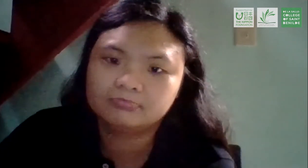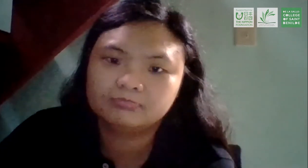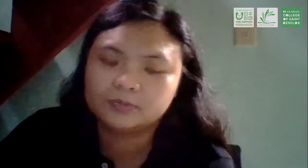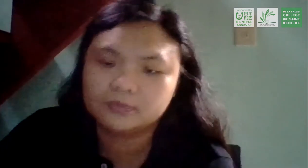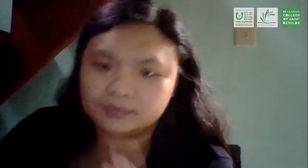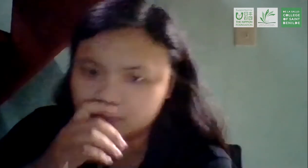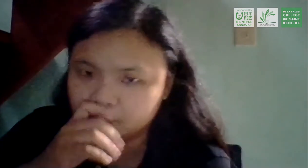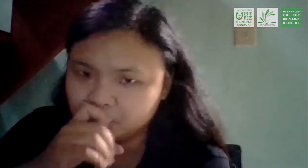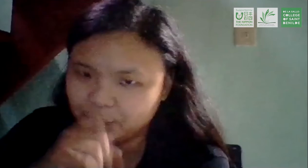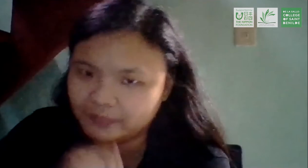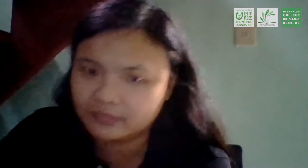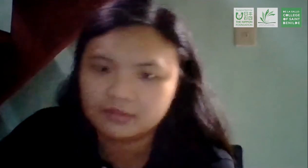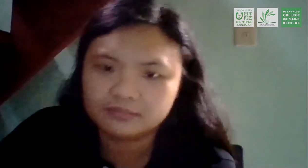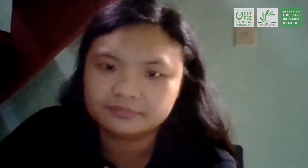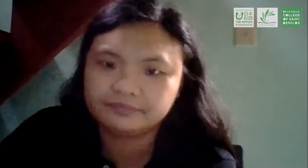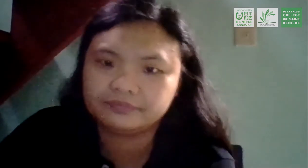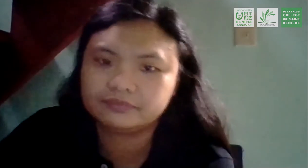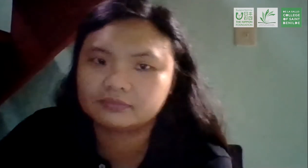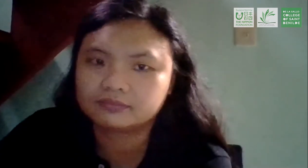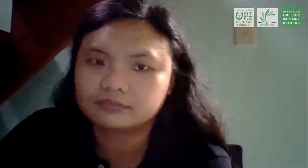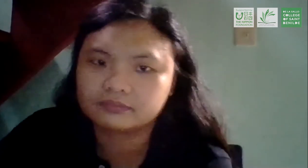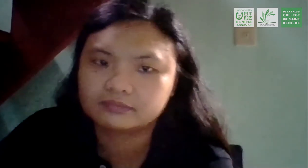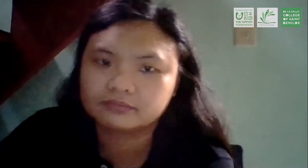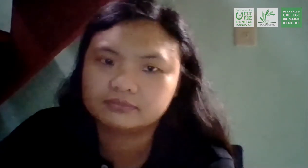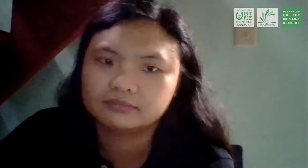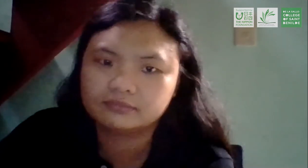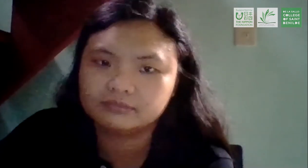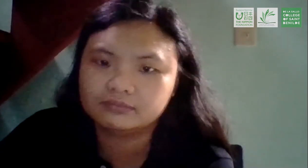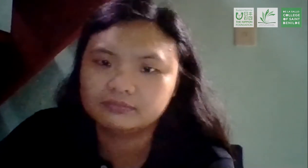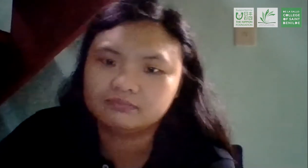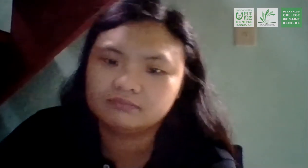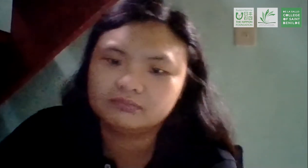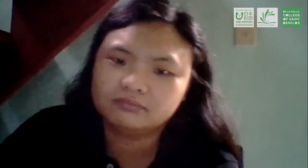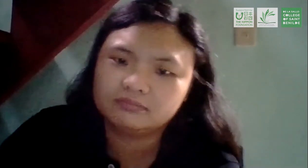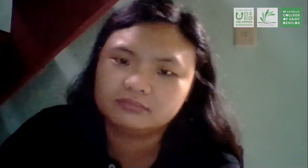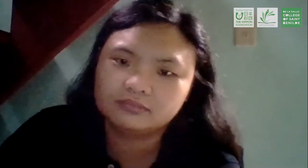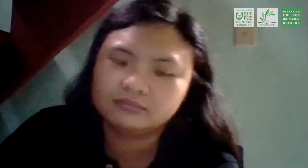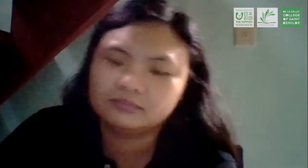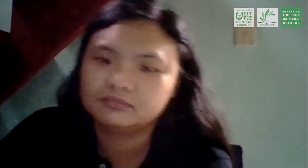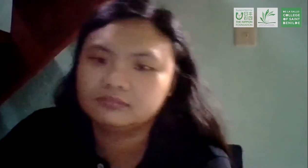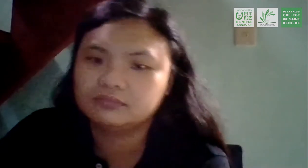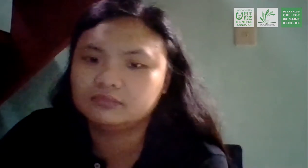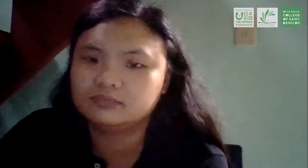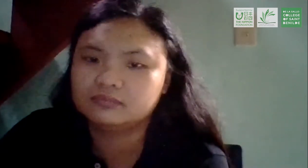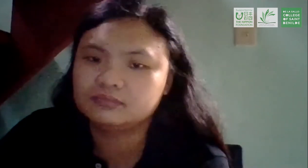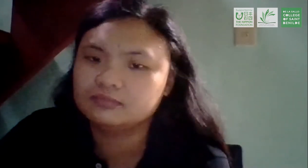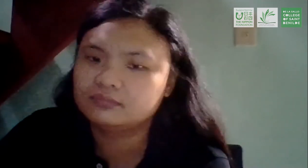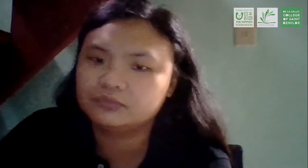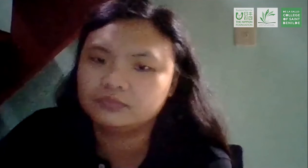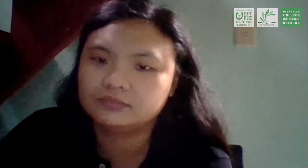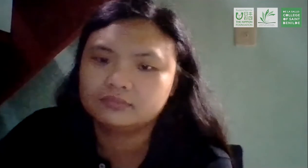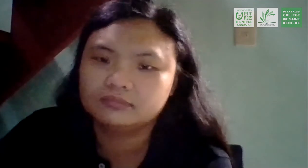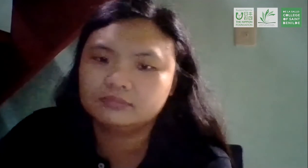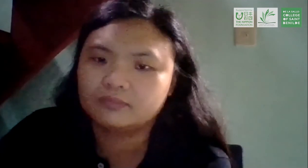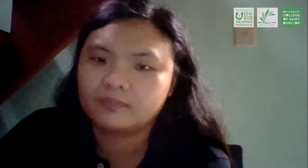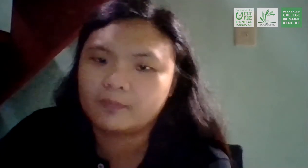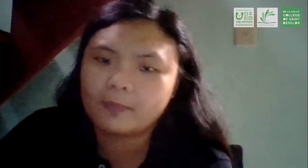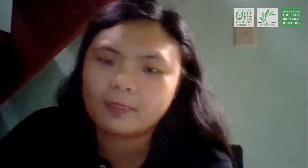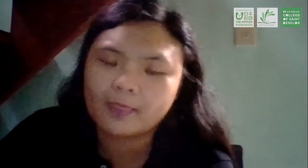because we can physically go back and forth. But Yes. for a virtual or online test, it's just a little bit more of a